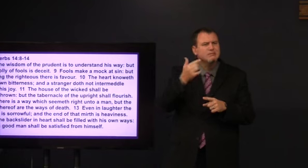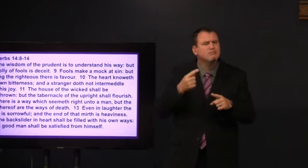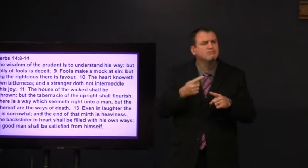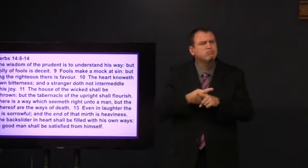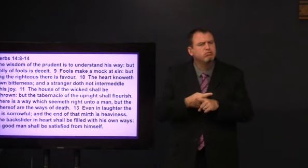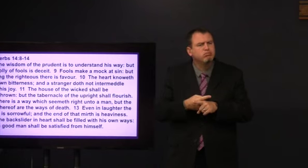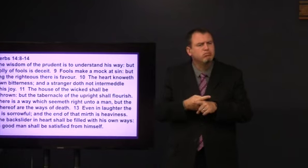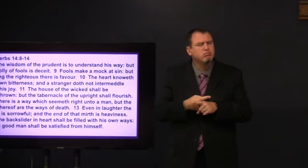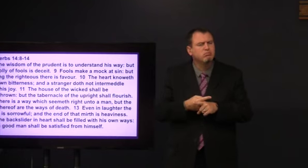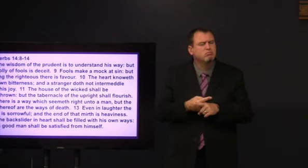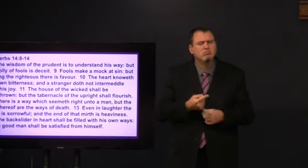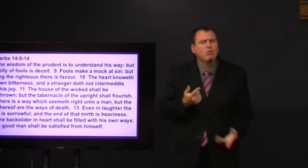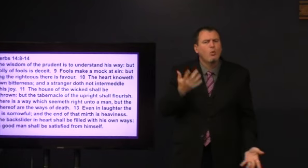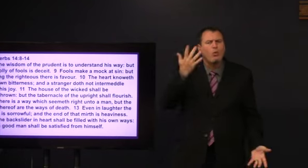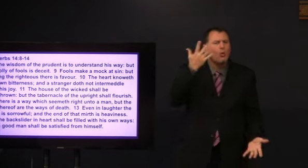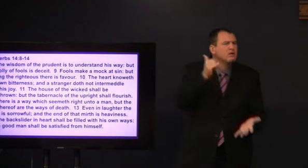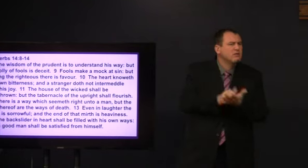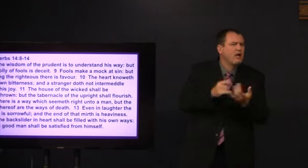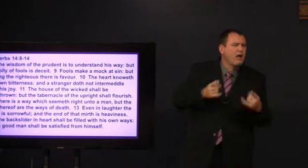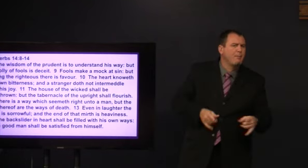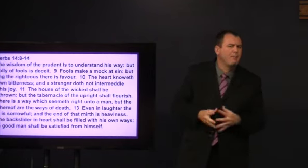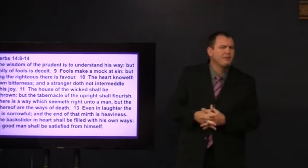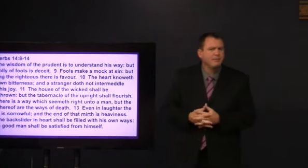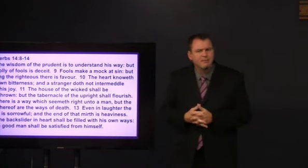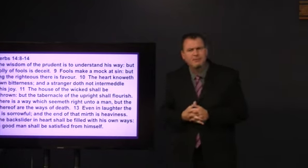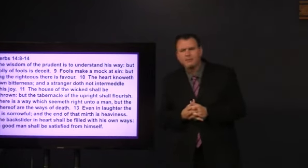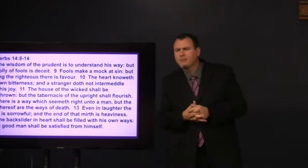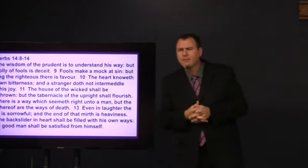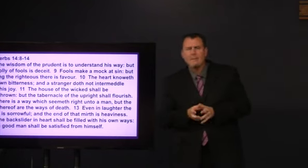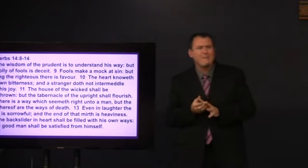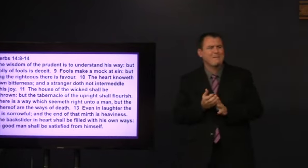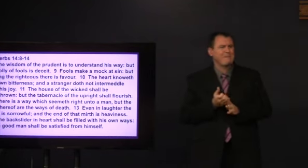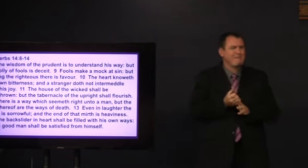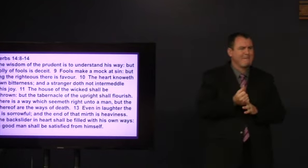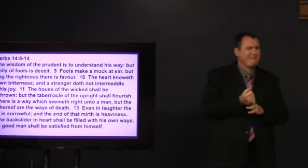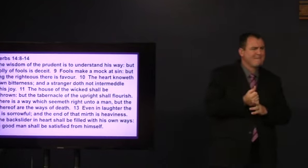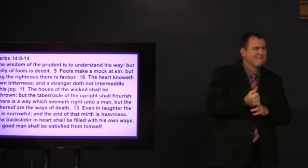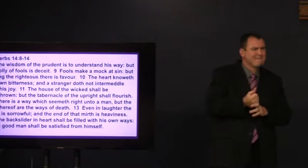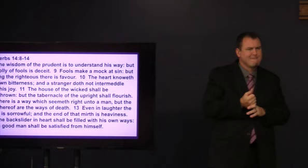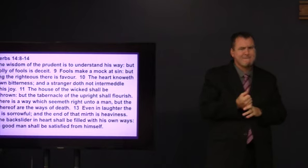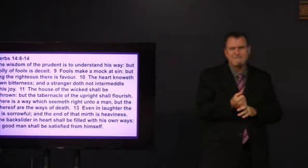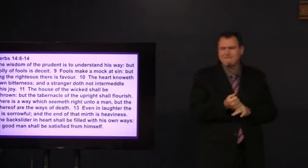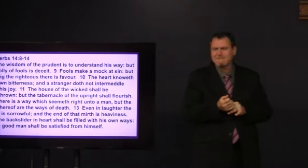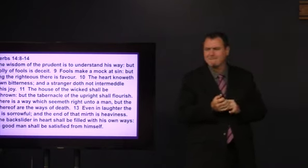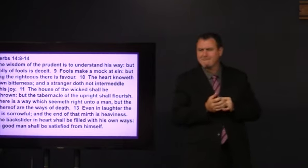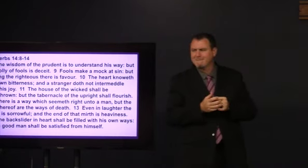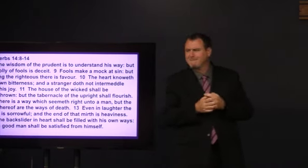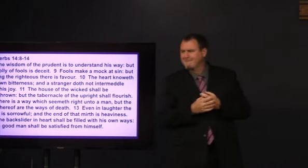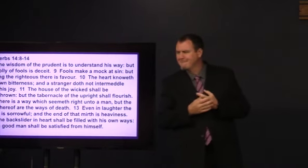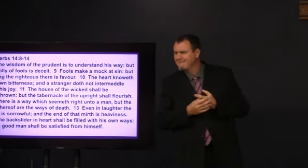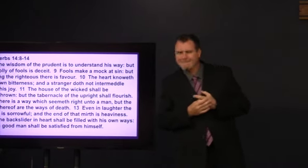So it seemed like there was a conflict, and people didn't know what had happened.